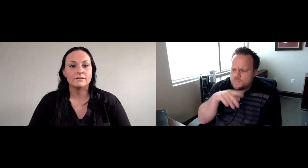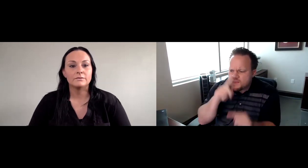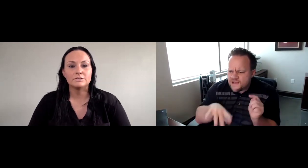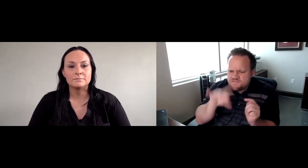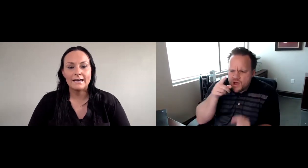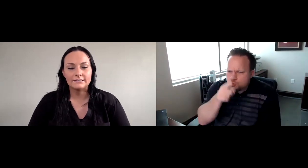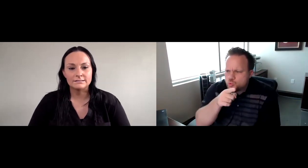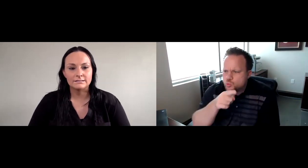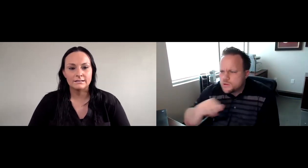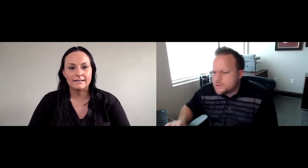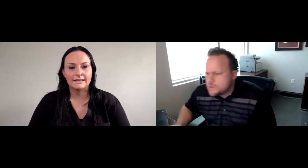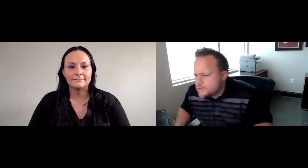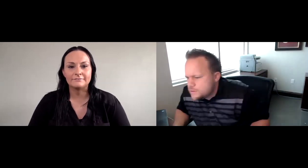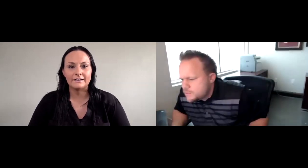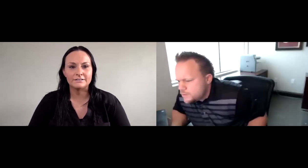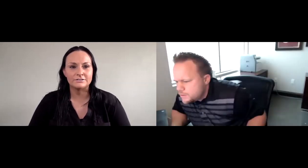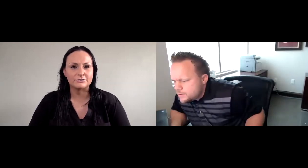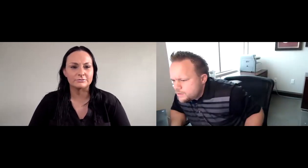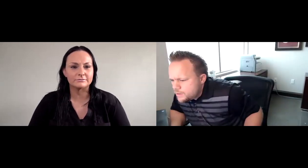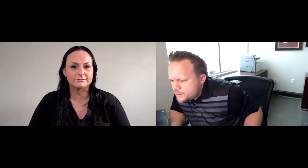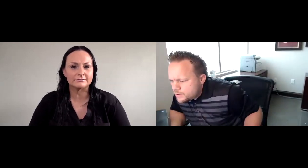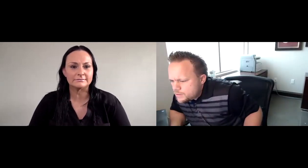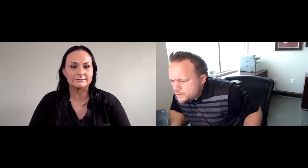Where's Matt? I can't find you.